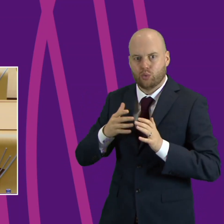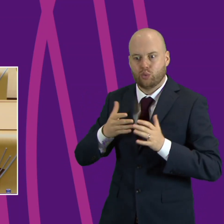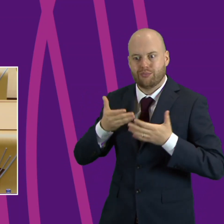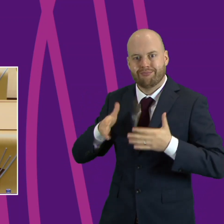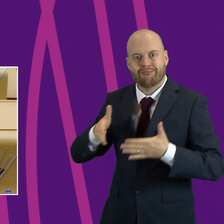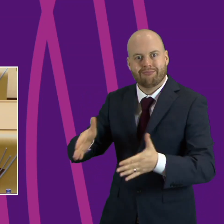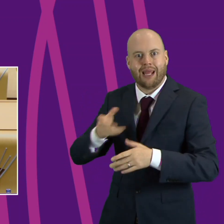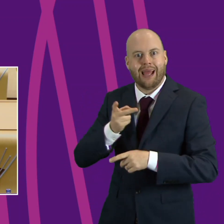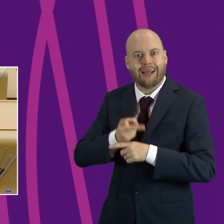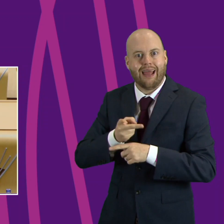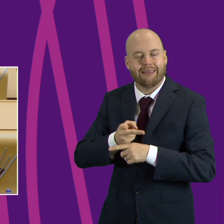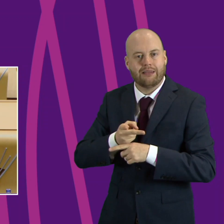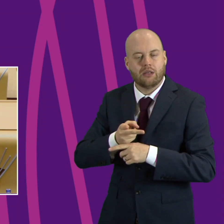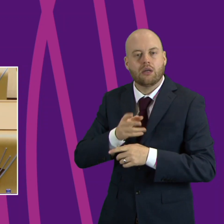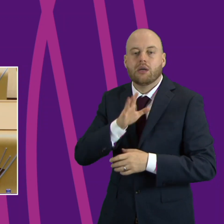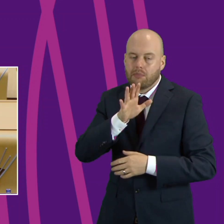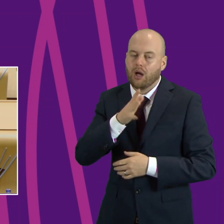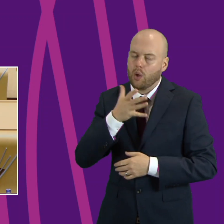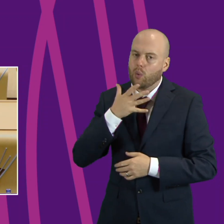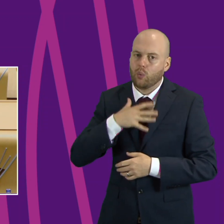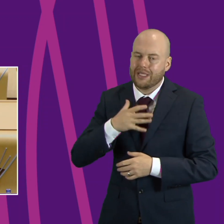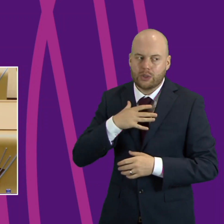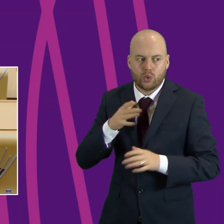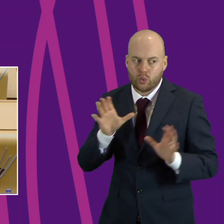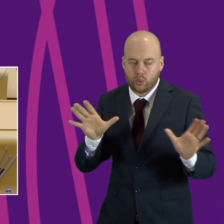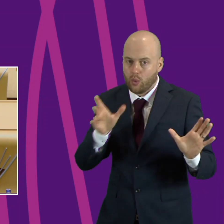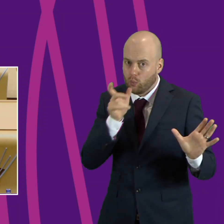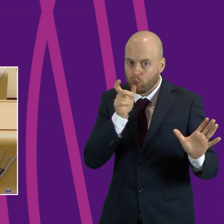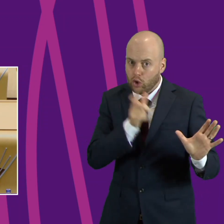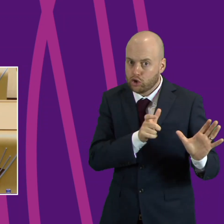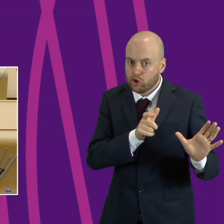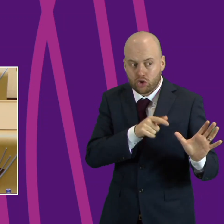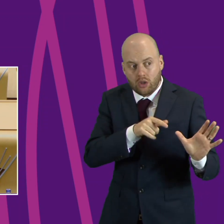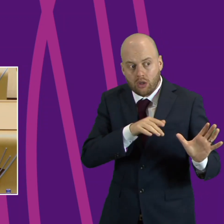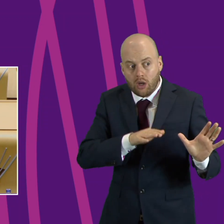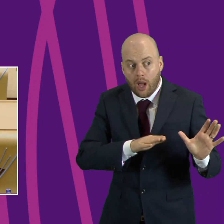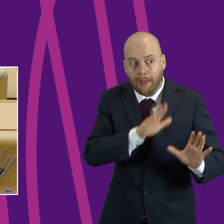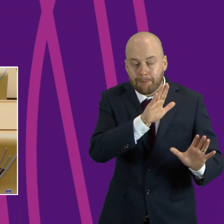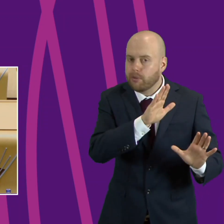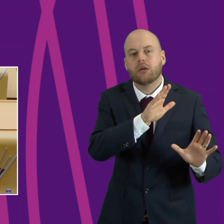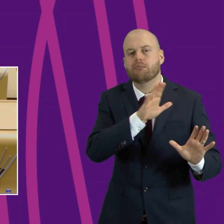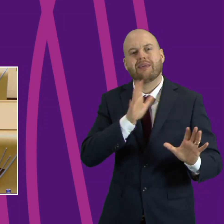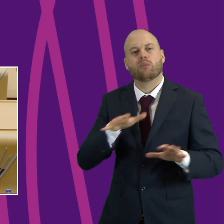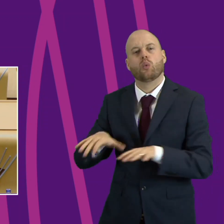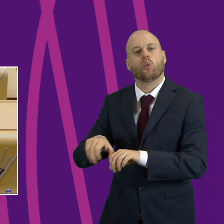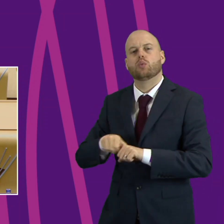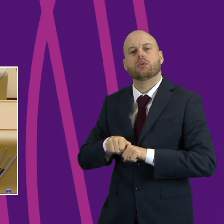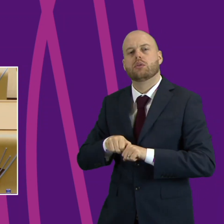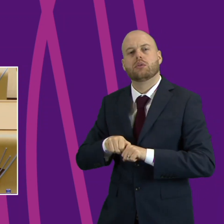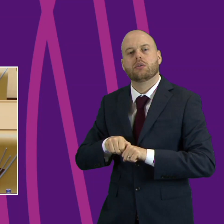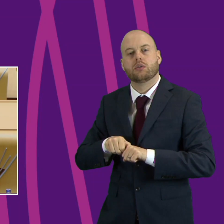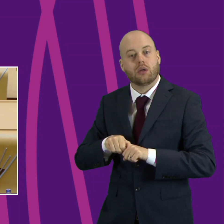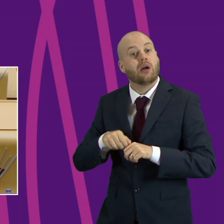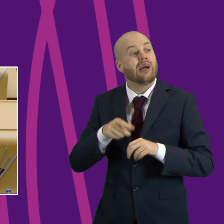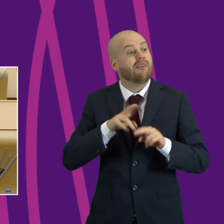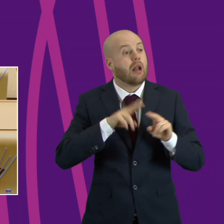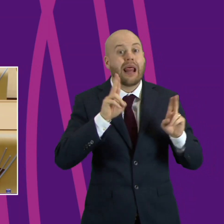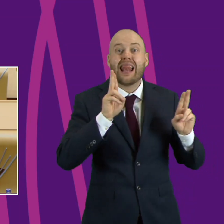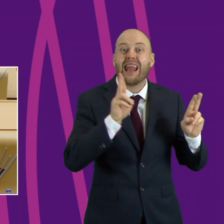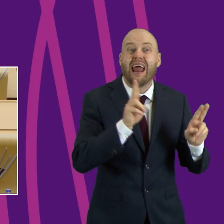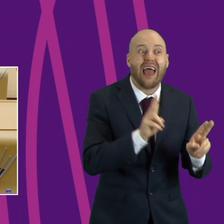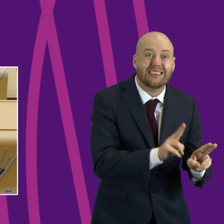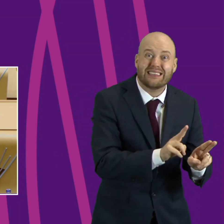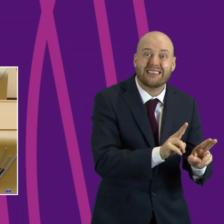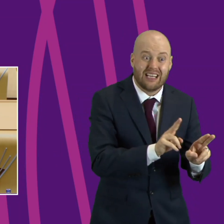of protection of it as we go through the next stages, lest we see the number of cases increase.